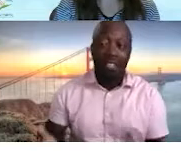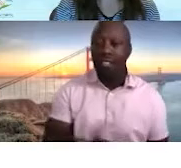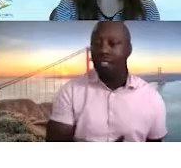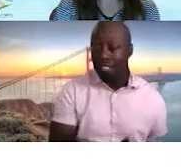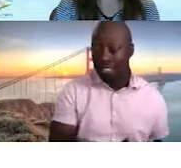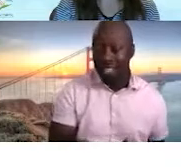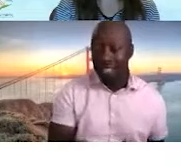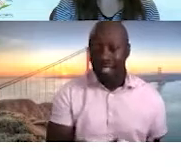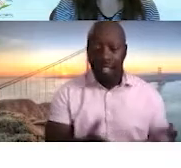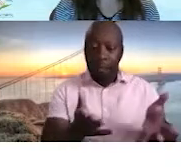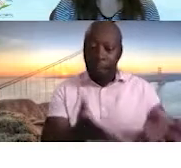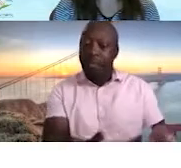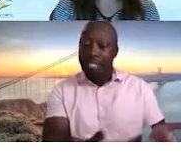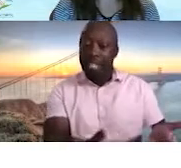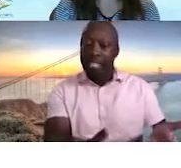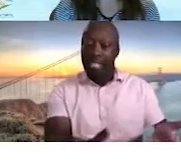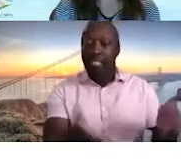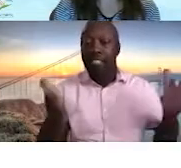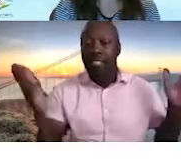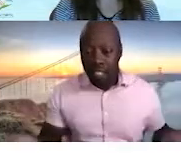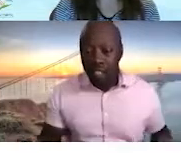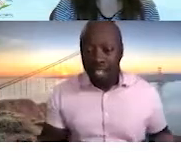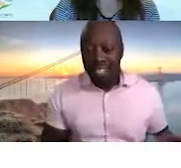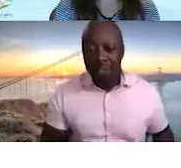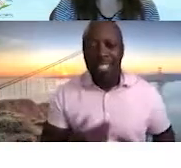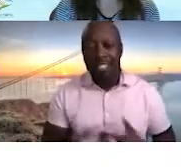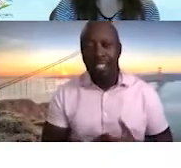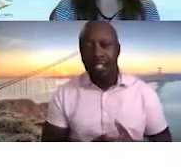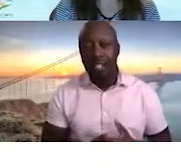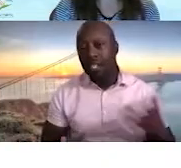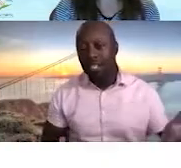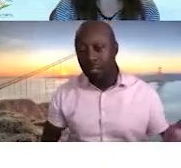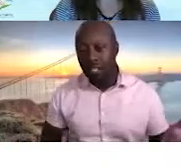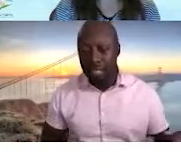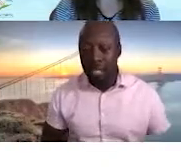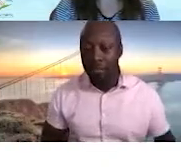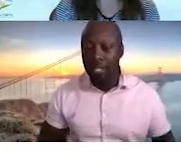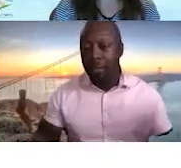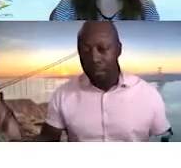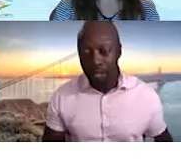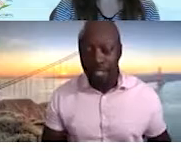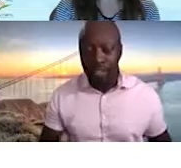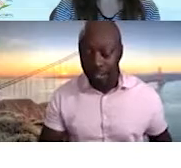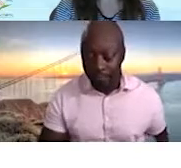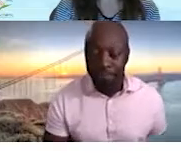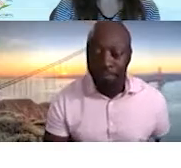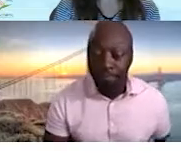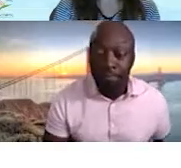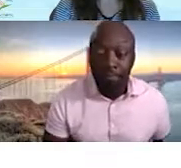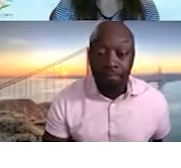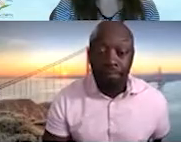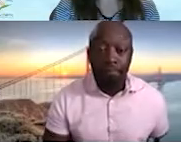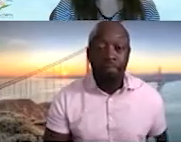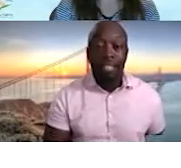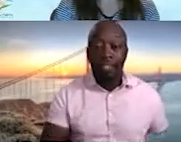not adult sign. The baby signs it, it's correct. I always like to think of the customer as the baby's always right.